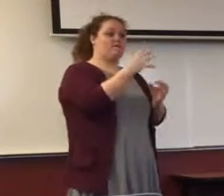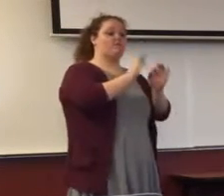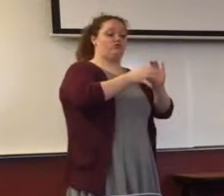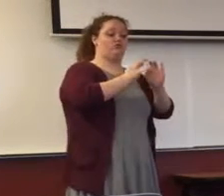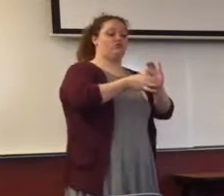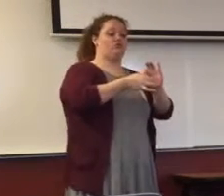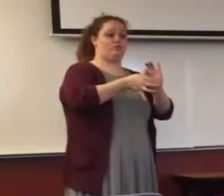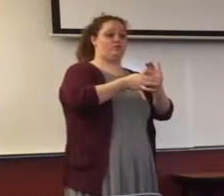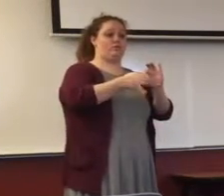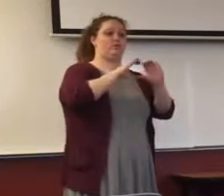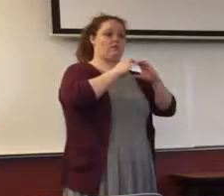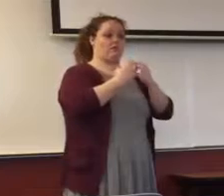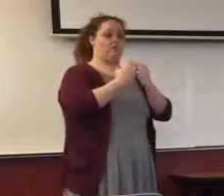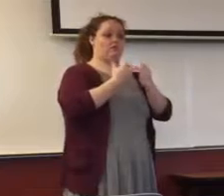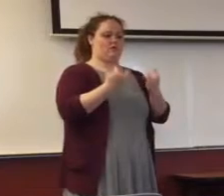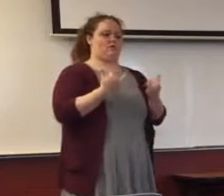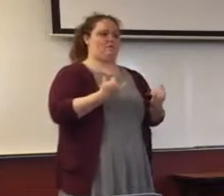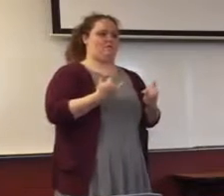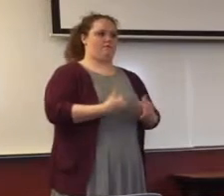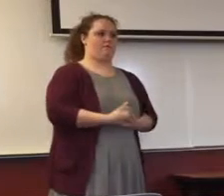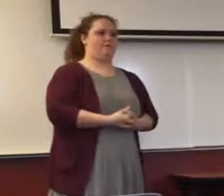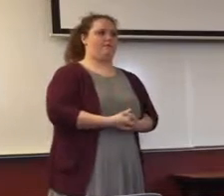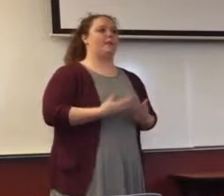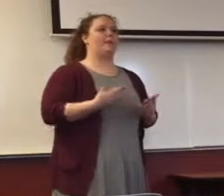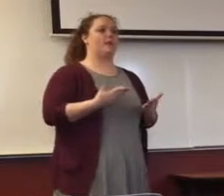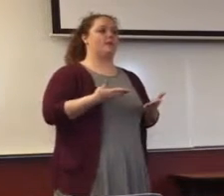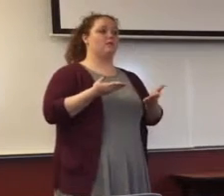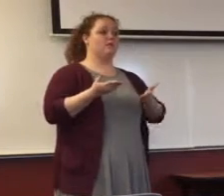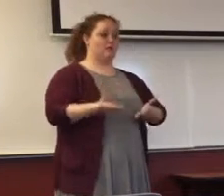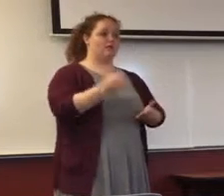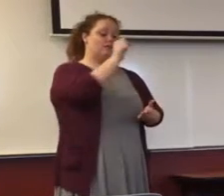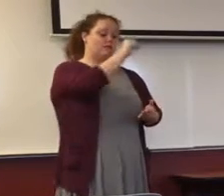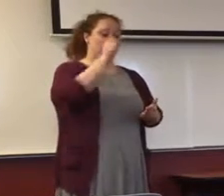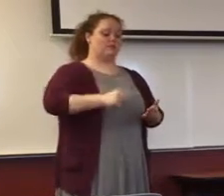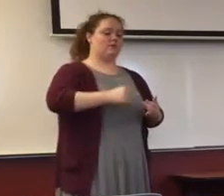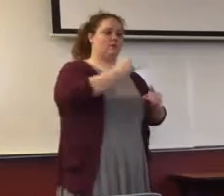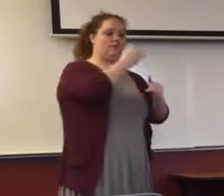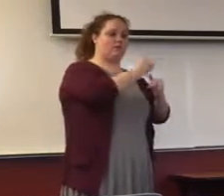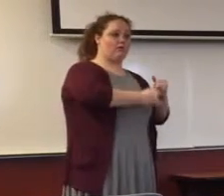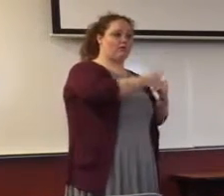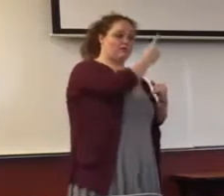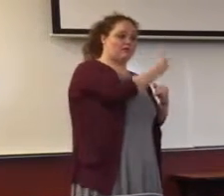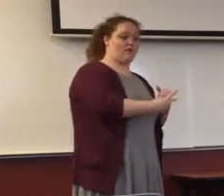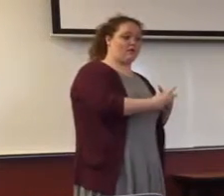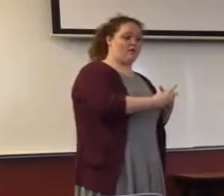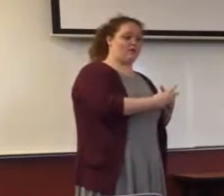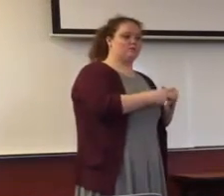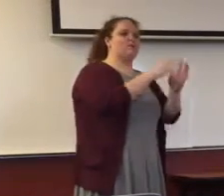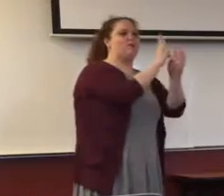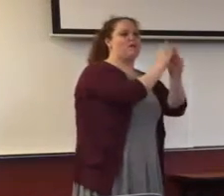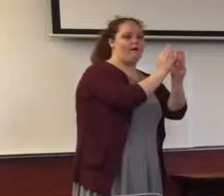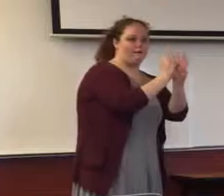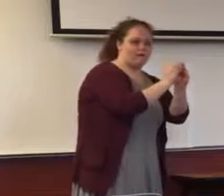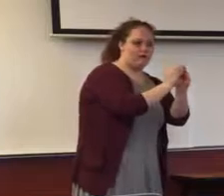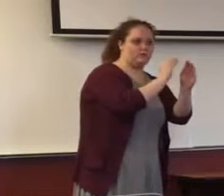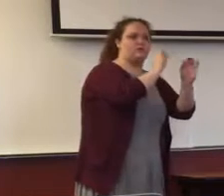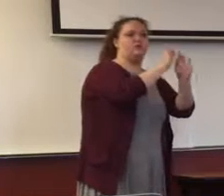had 3. Right. So this semester is, the last half of it's been conference interpreting, which you did not get, I'm so sorry.